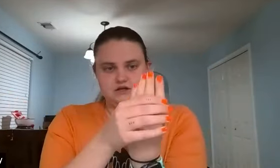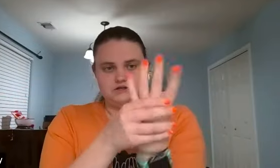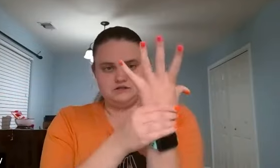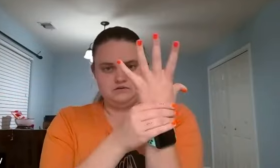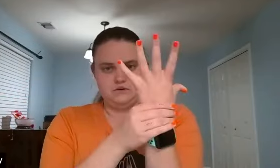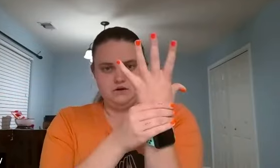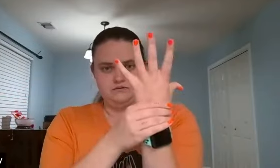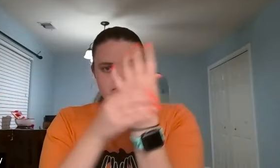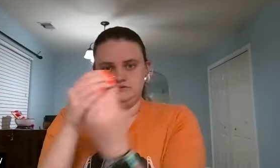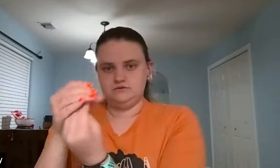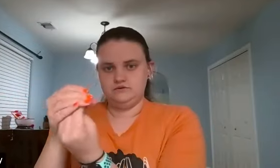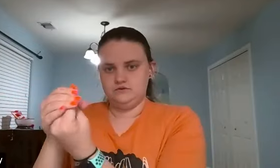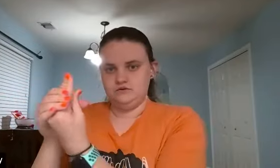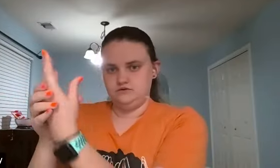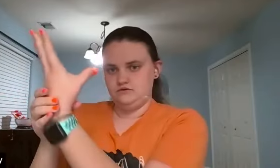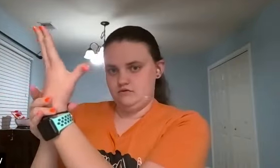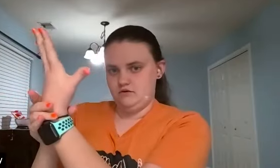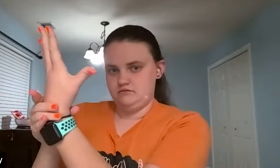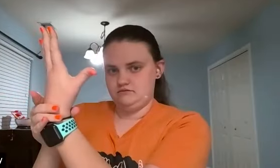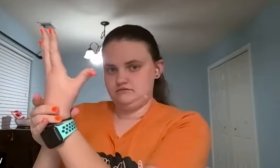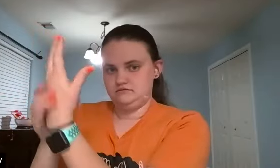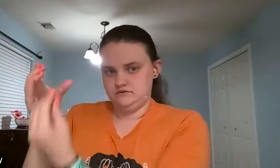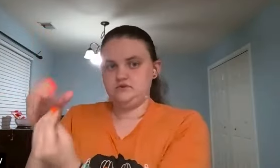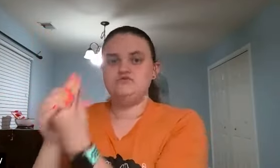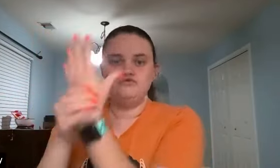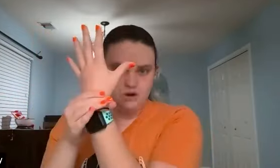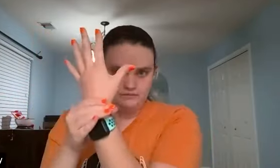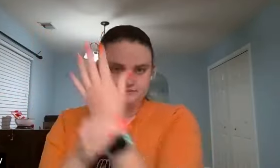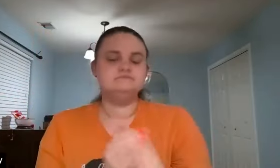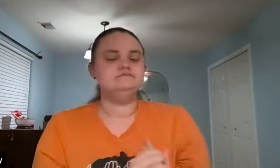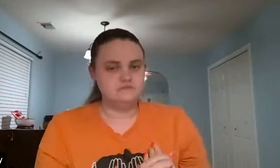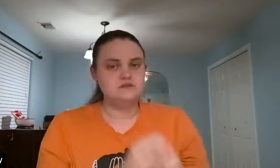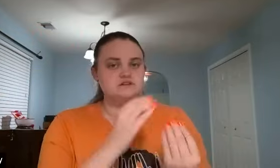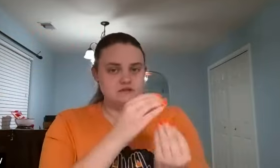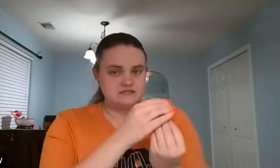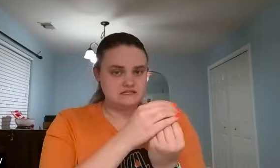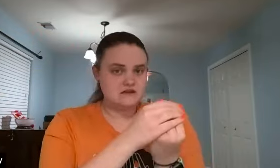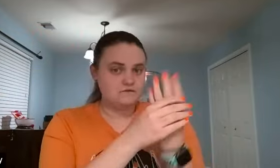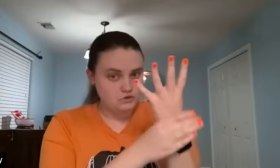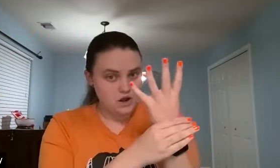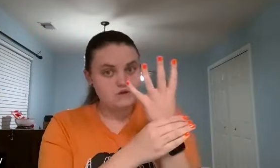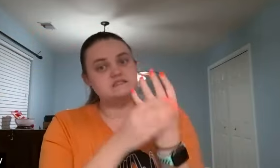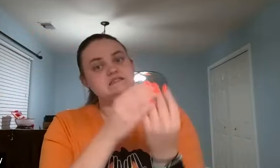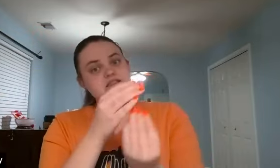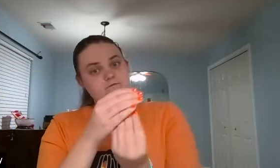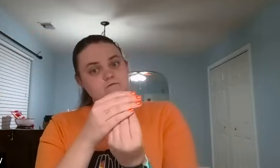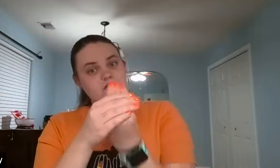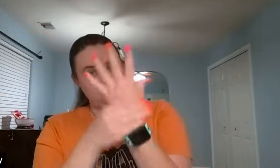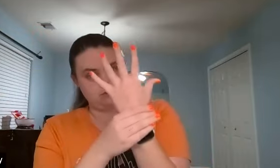to grow. Grow. Grow. So this is the sign for grow. This is the sign for